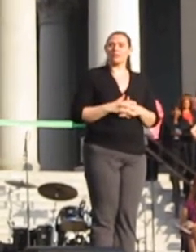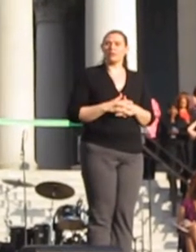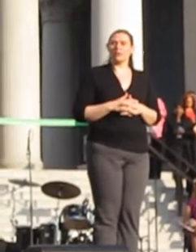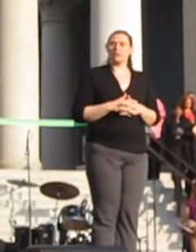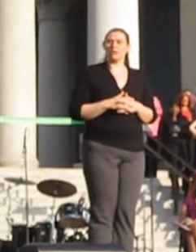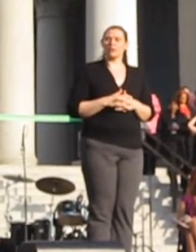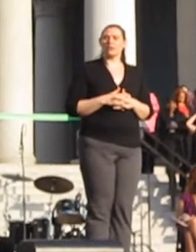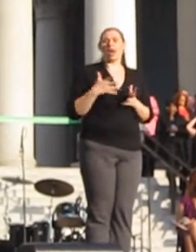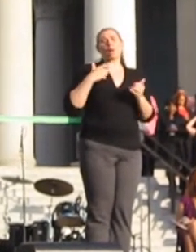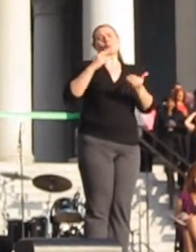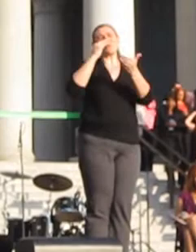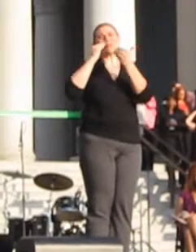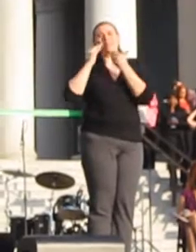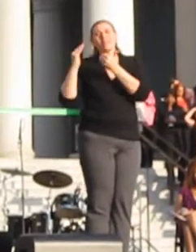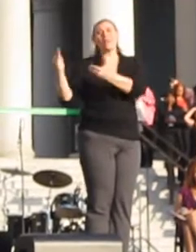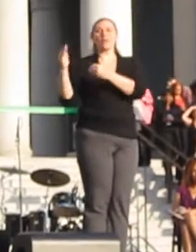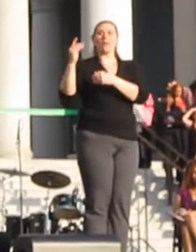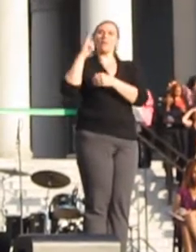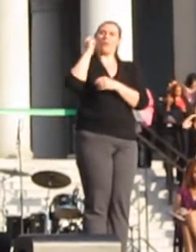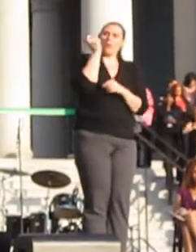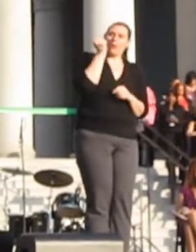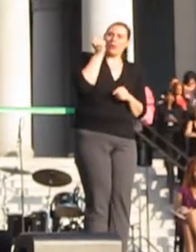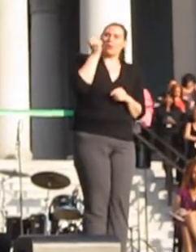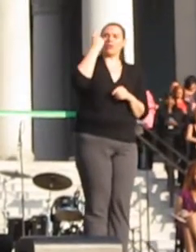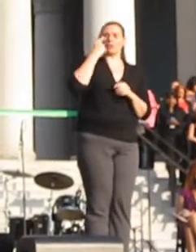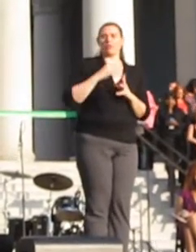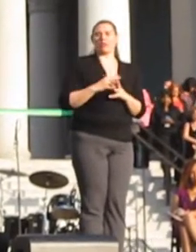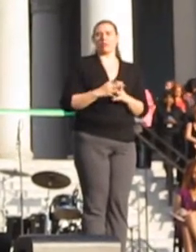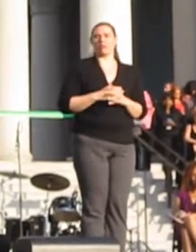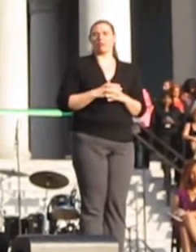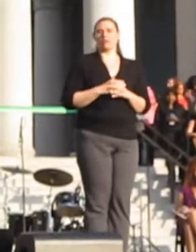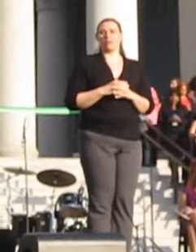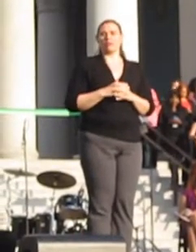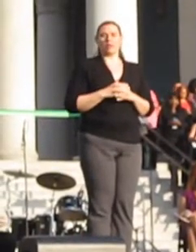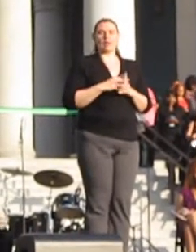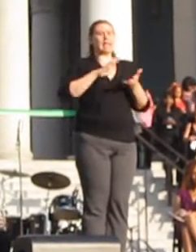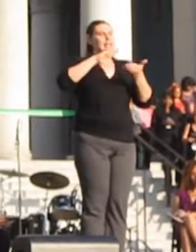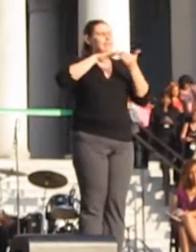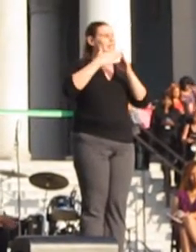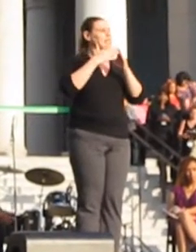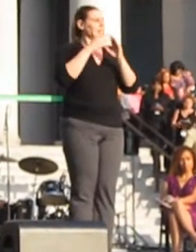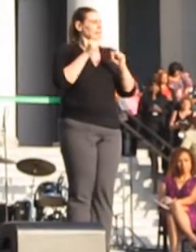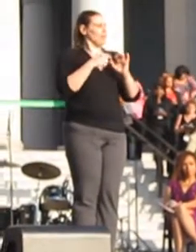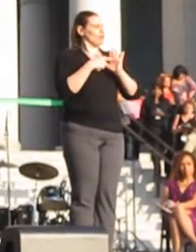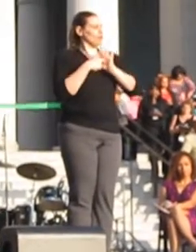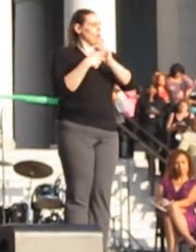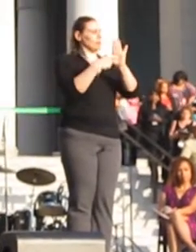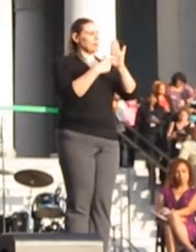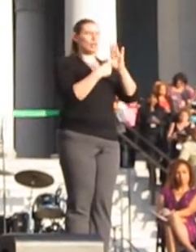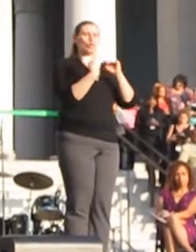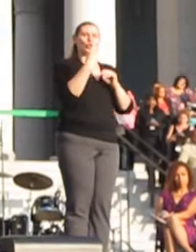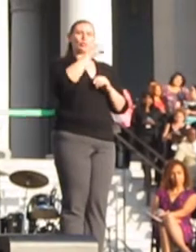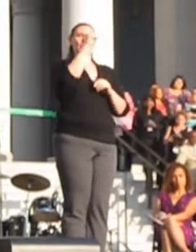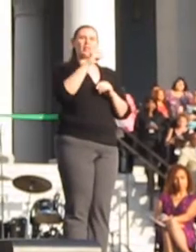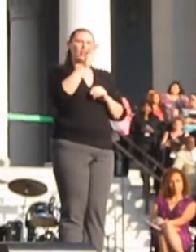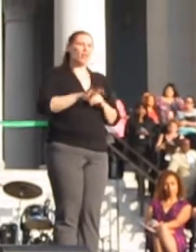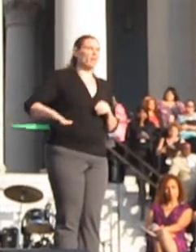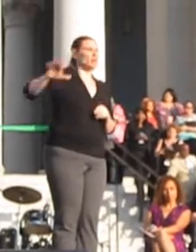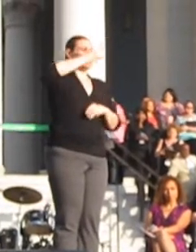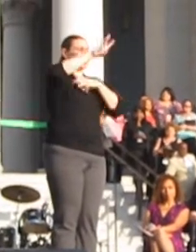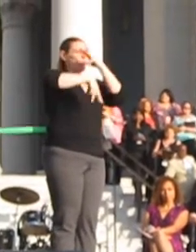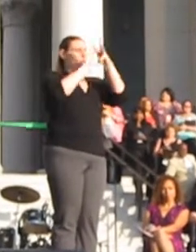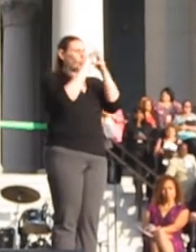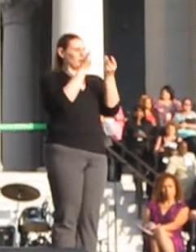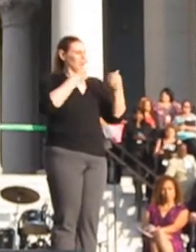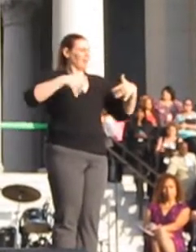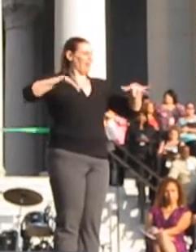I want to thank him for understanding that cities represent 2% of the world's land mass,